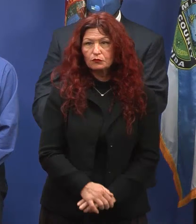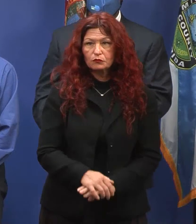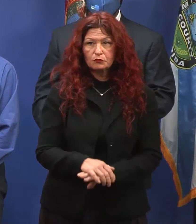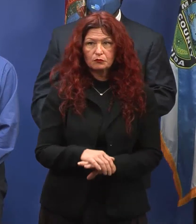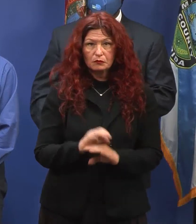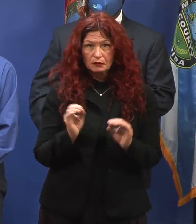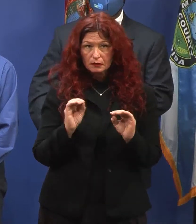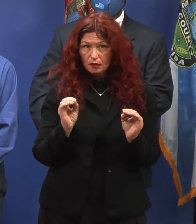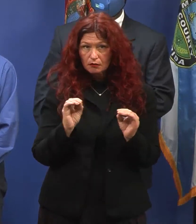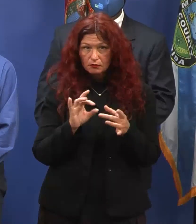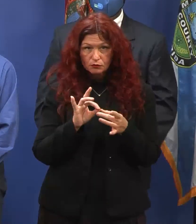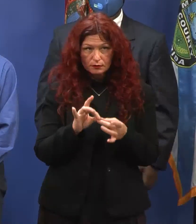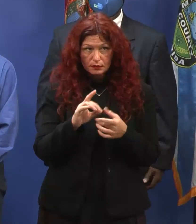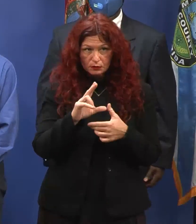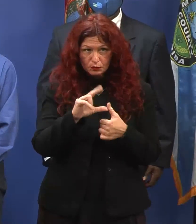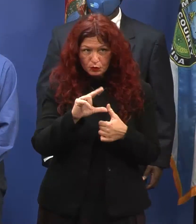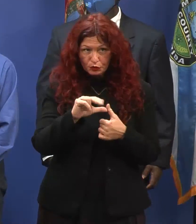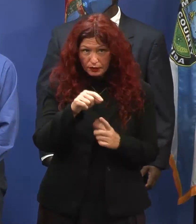hurricane-related questions?